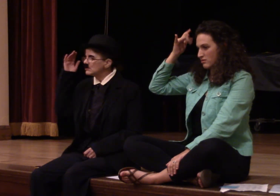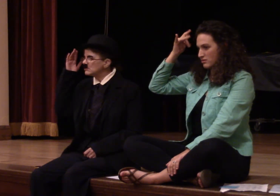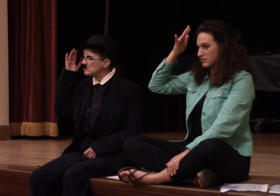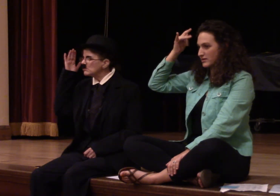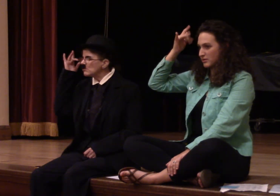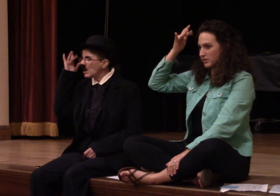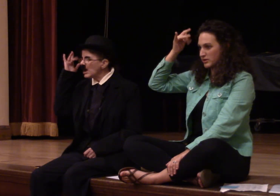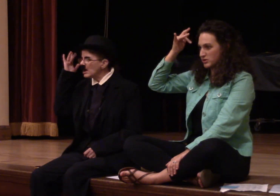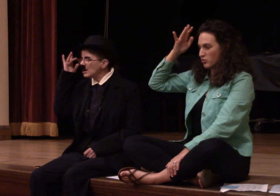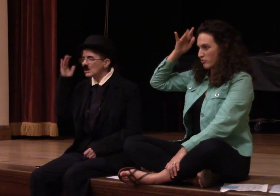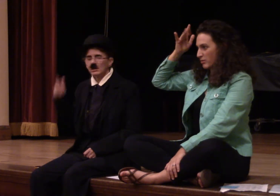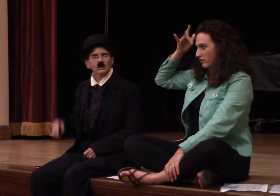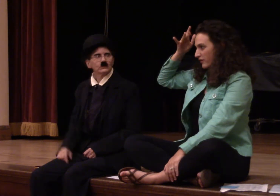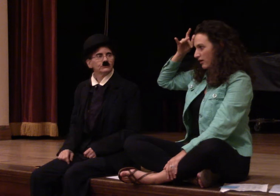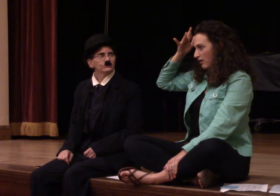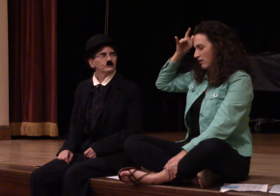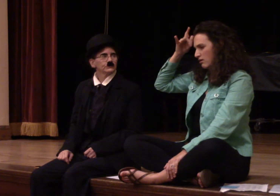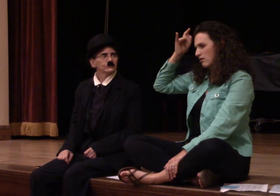So I typically just move my middle finger.